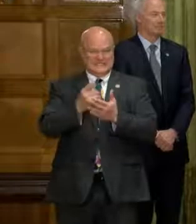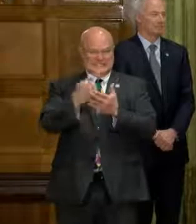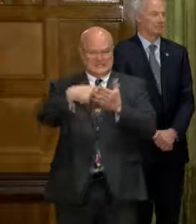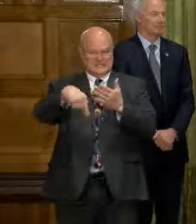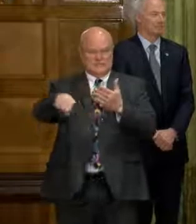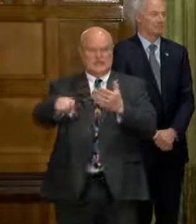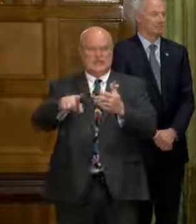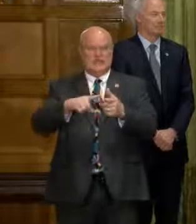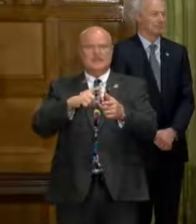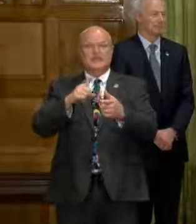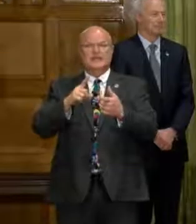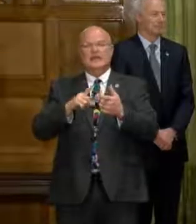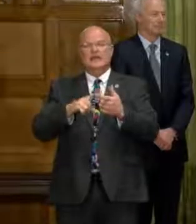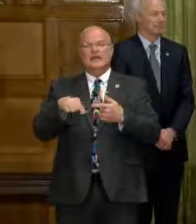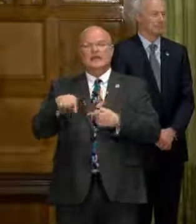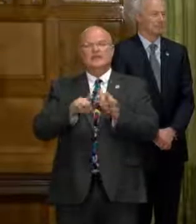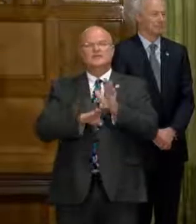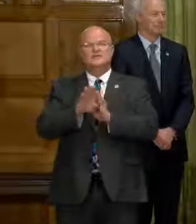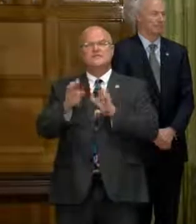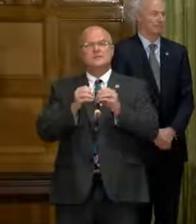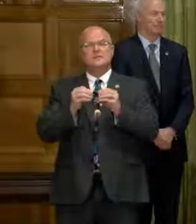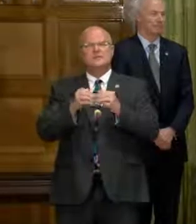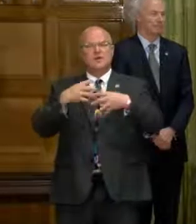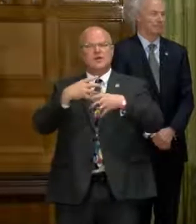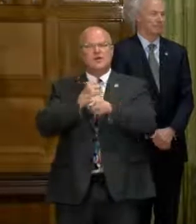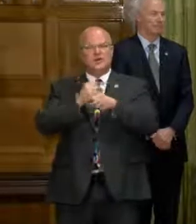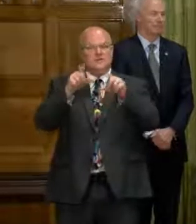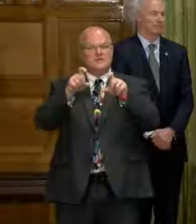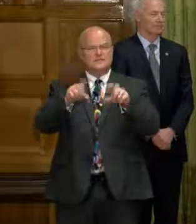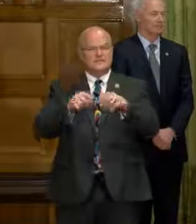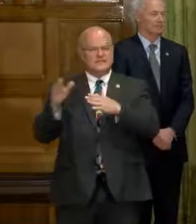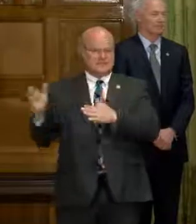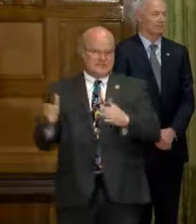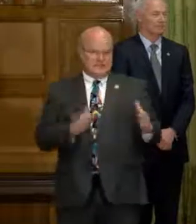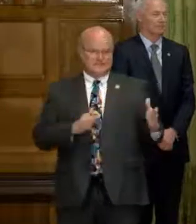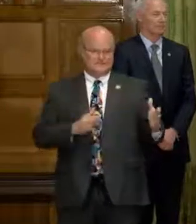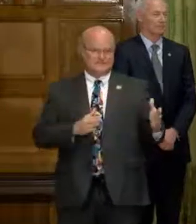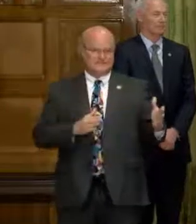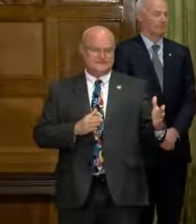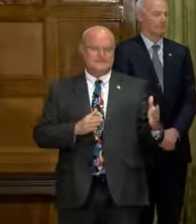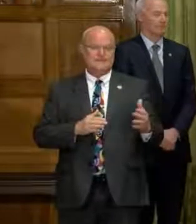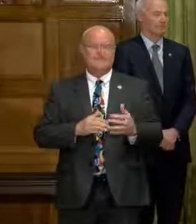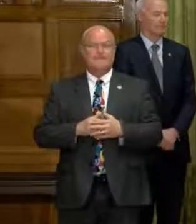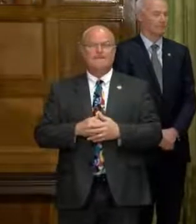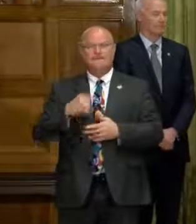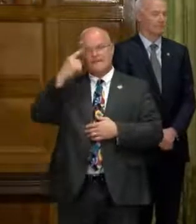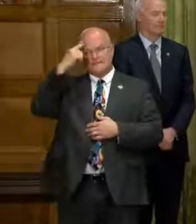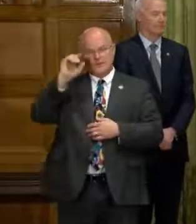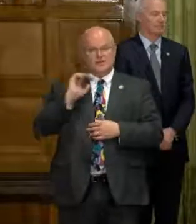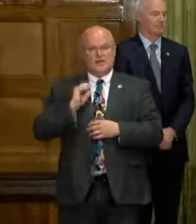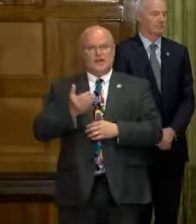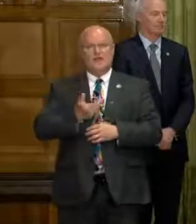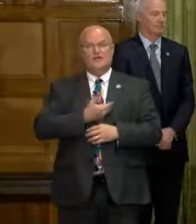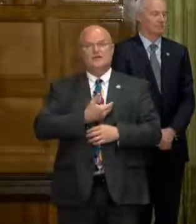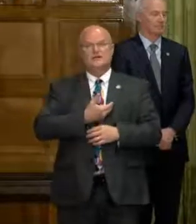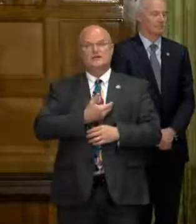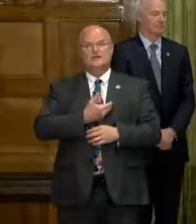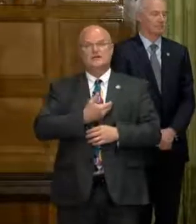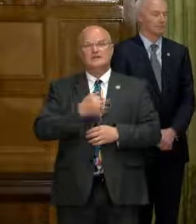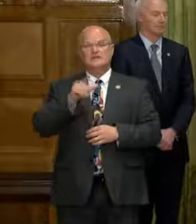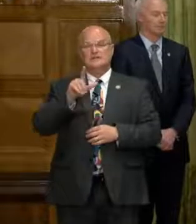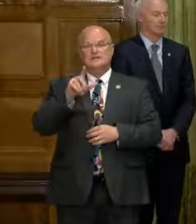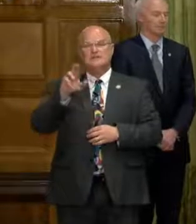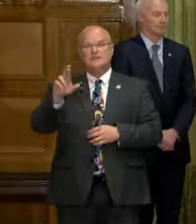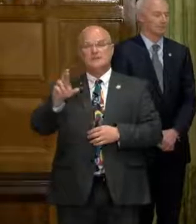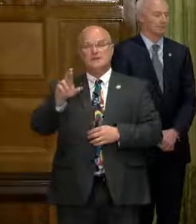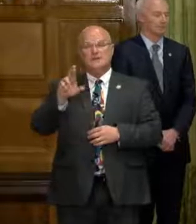next week, and then they will develop a more comprehensive testing strategy. For our Little